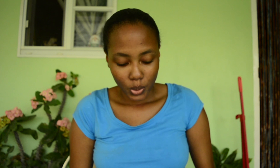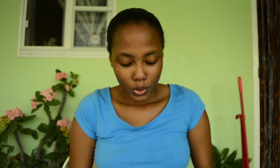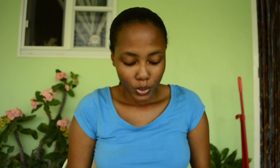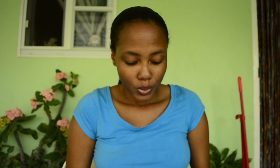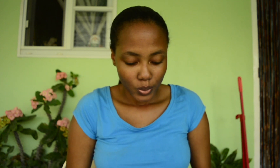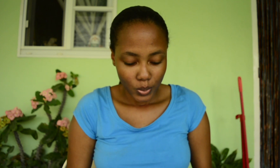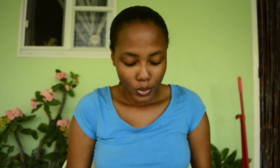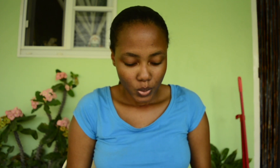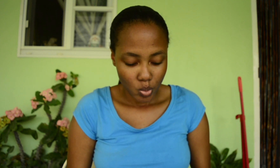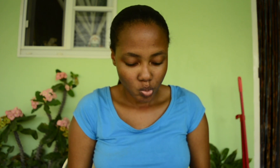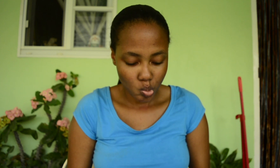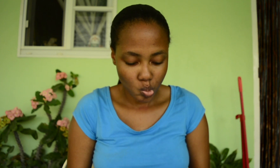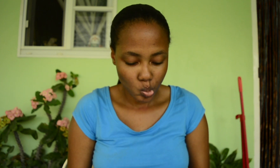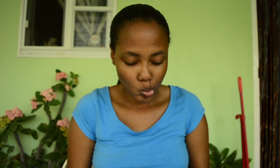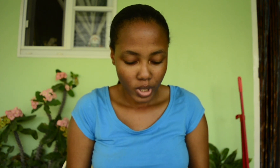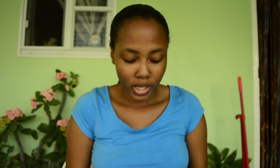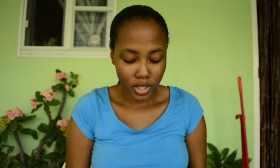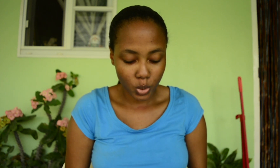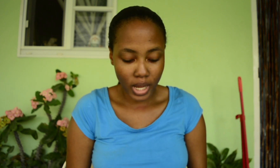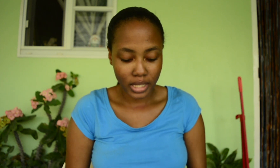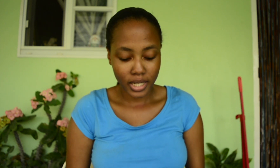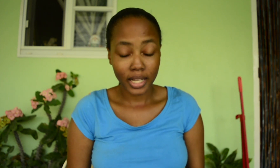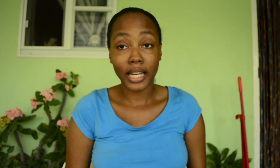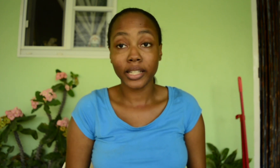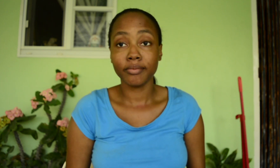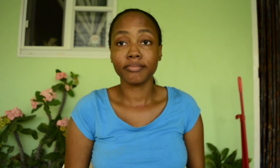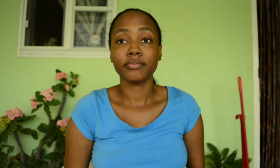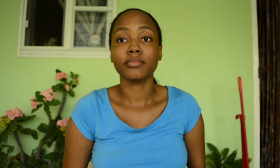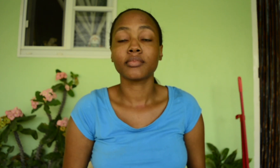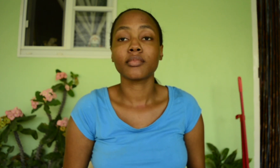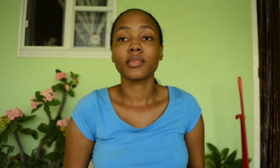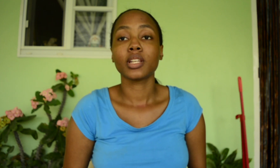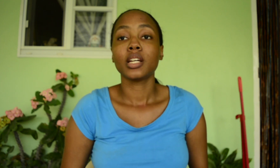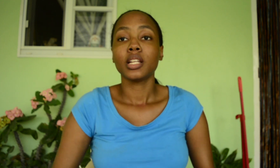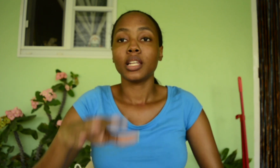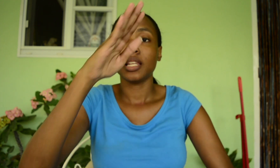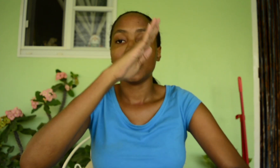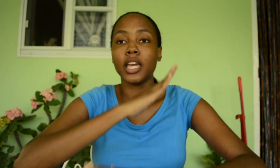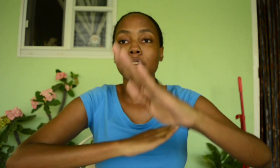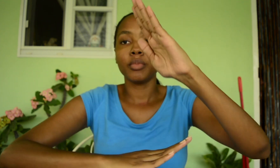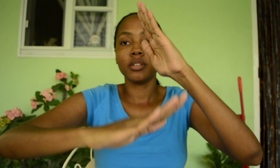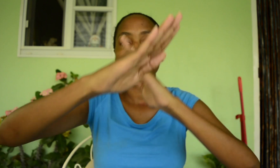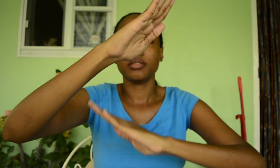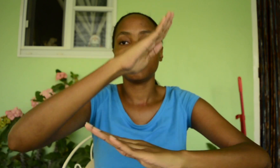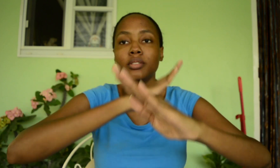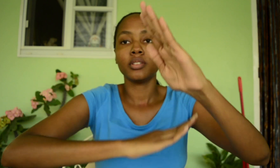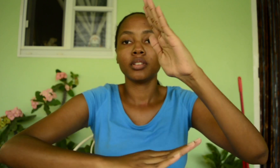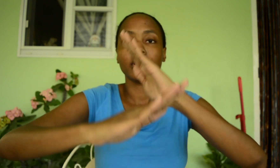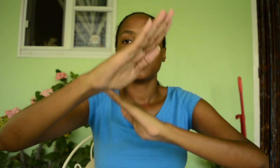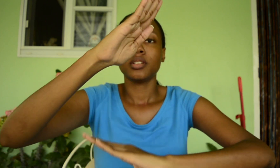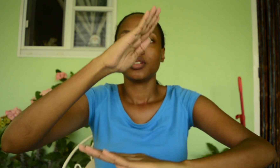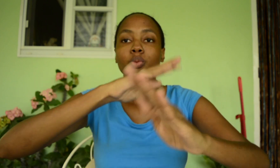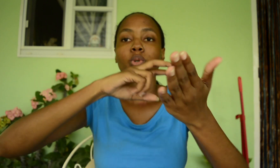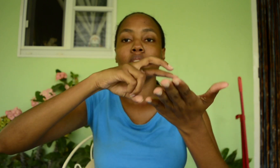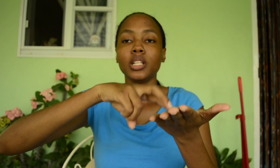So let's do that entire line. Lame will